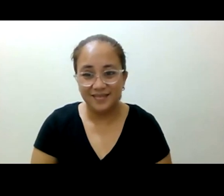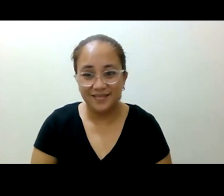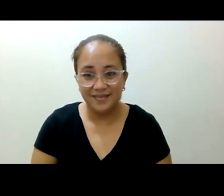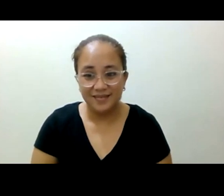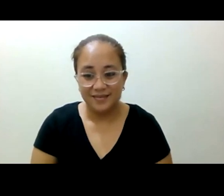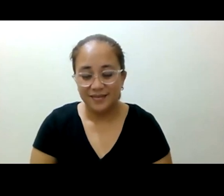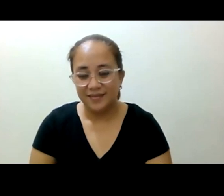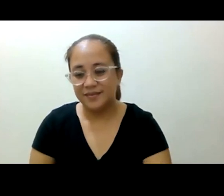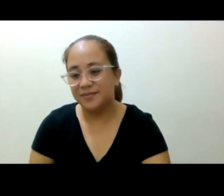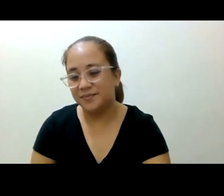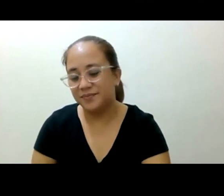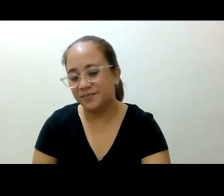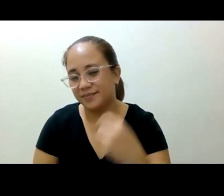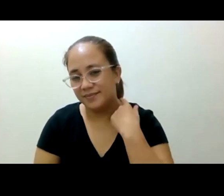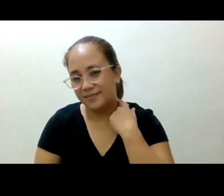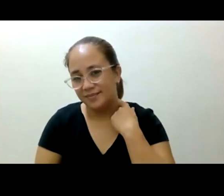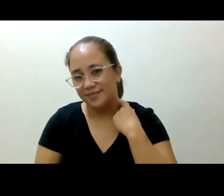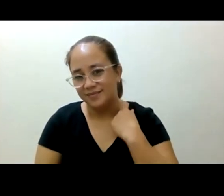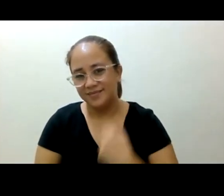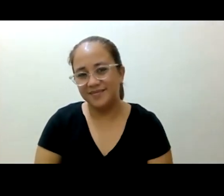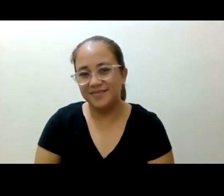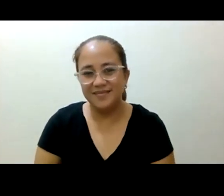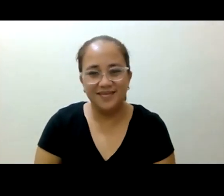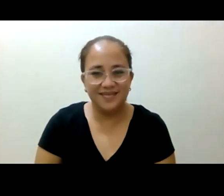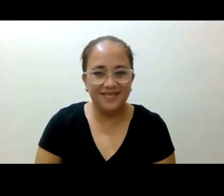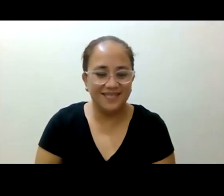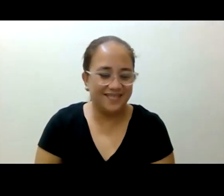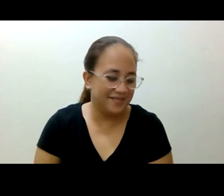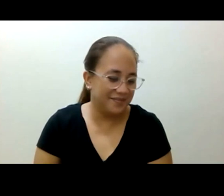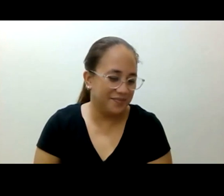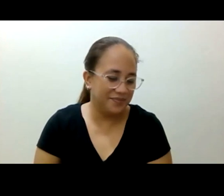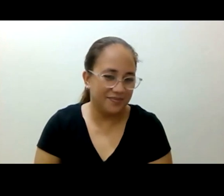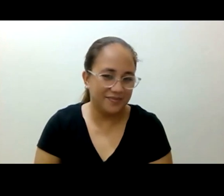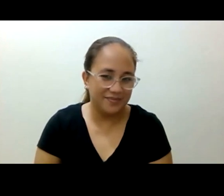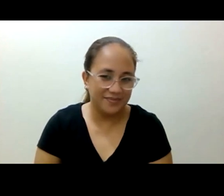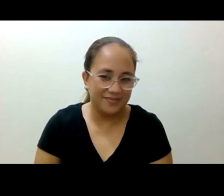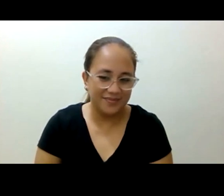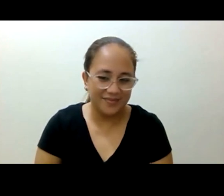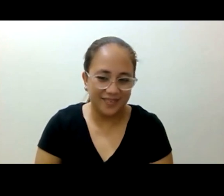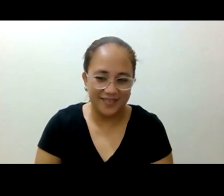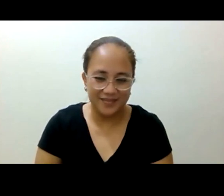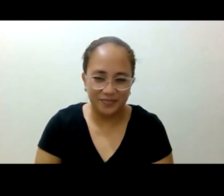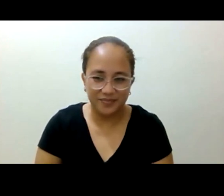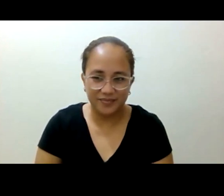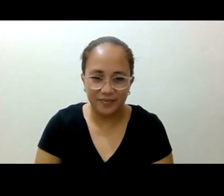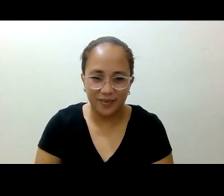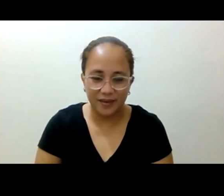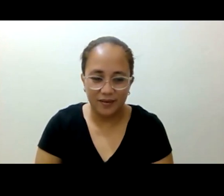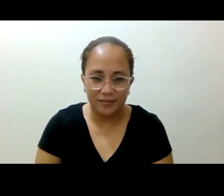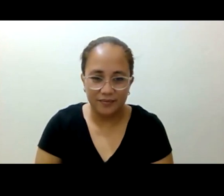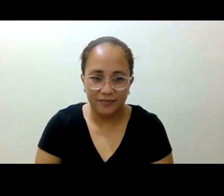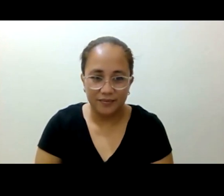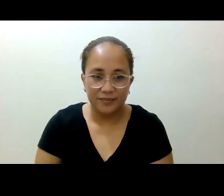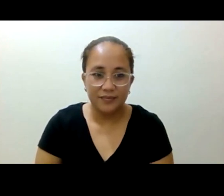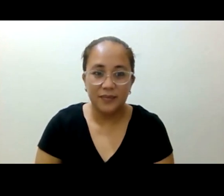Chuck is saying maybe it's best that you pick for us because we're just racking our brains trying to decide. I think Peeps